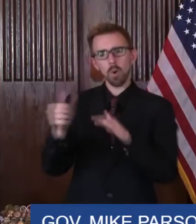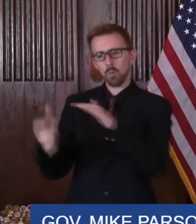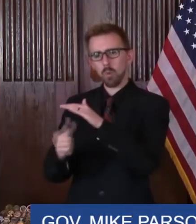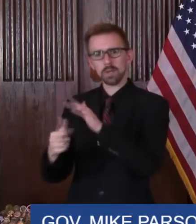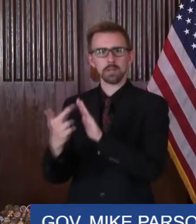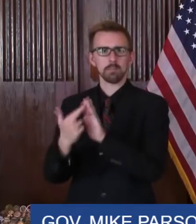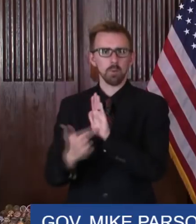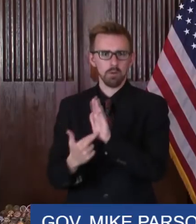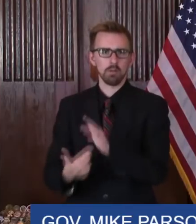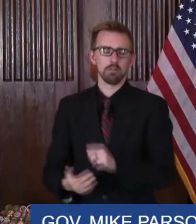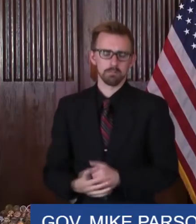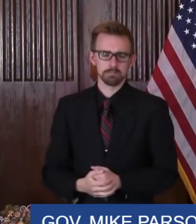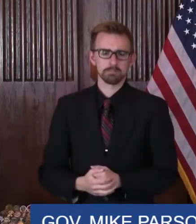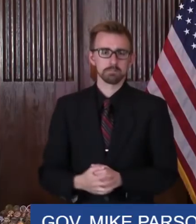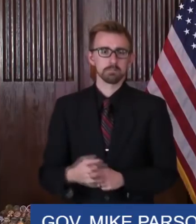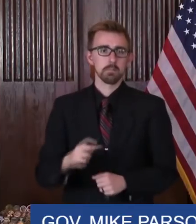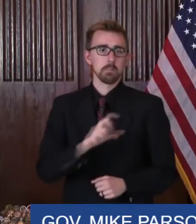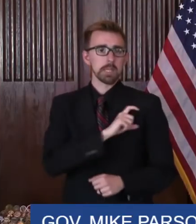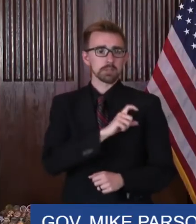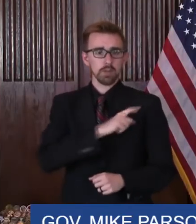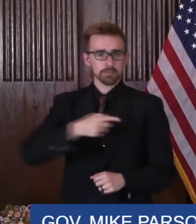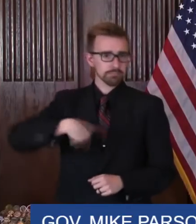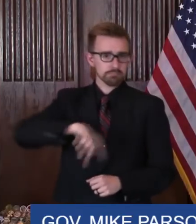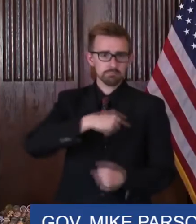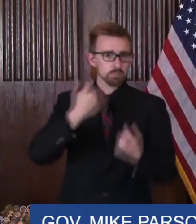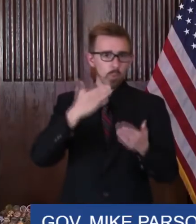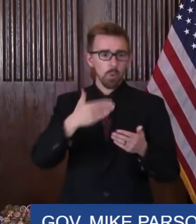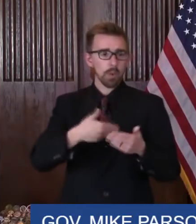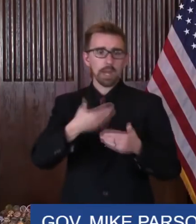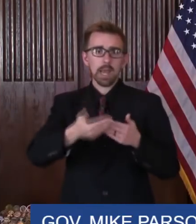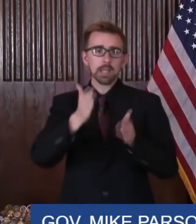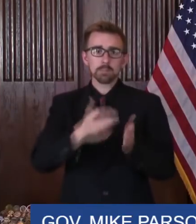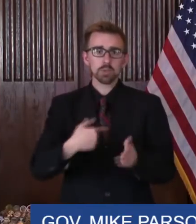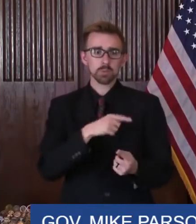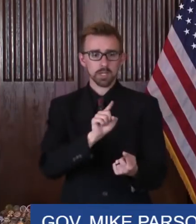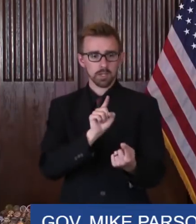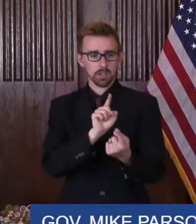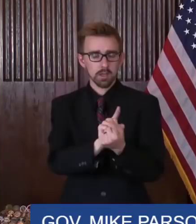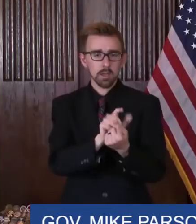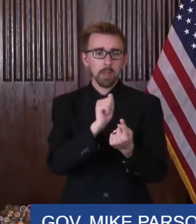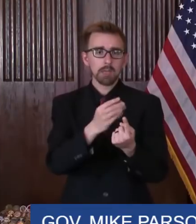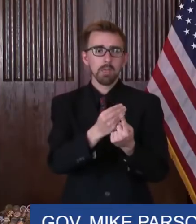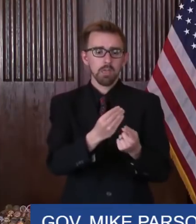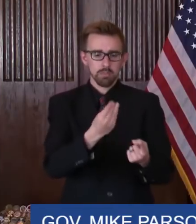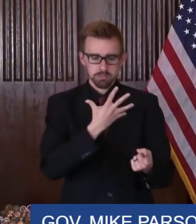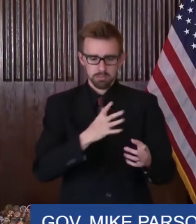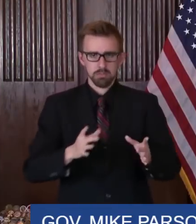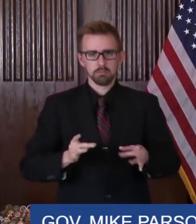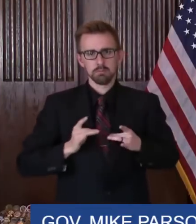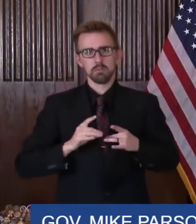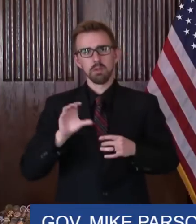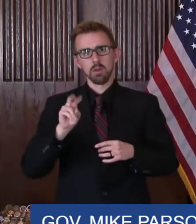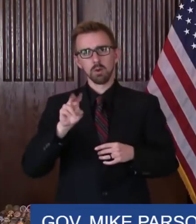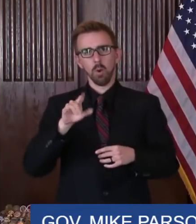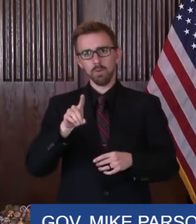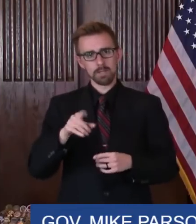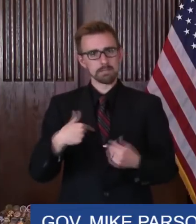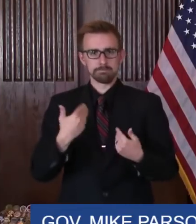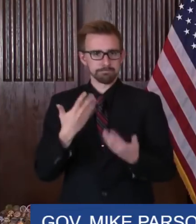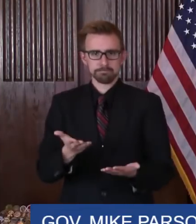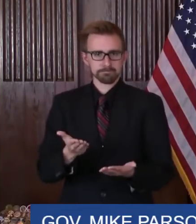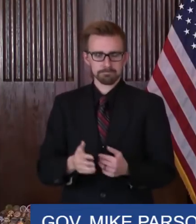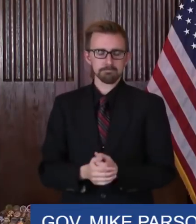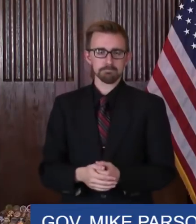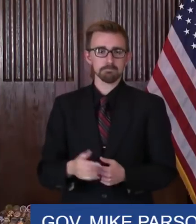protocols. As police officers, we never know if the next person we encounter might be exposing us to coronavirus, but that will not stop us